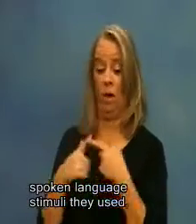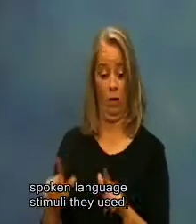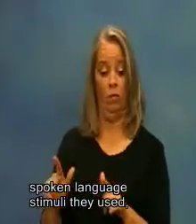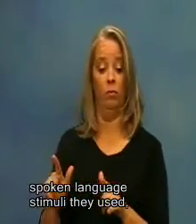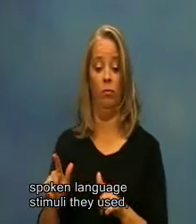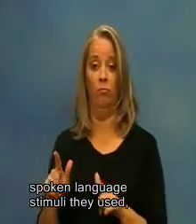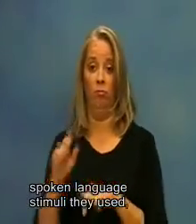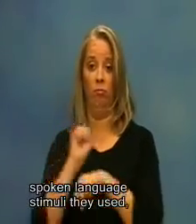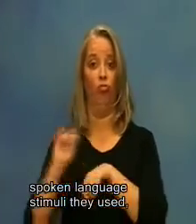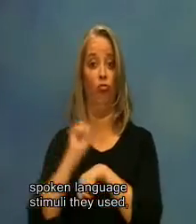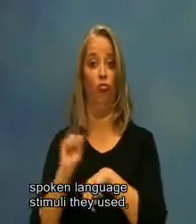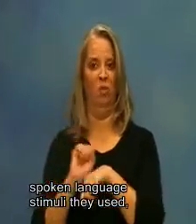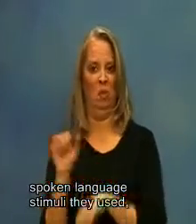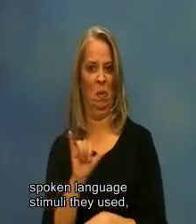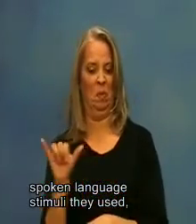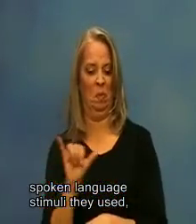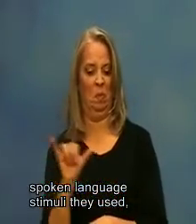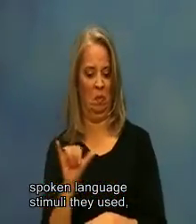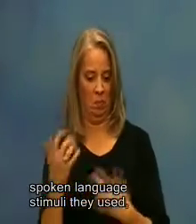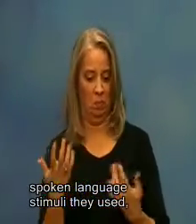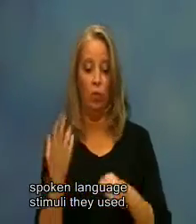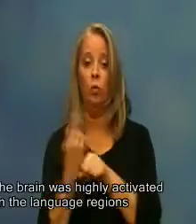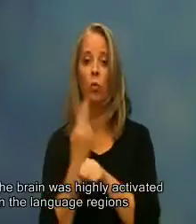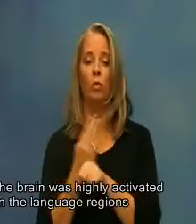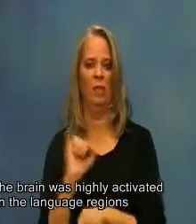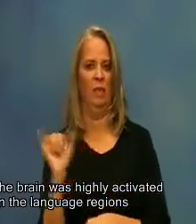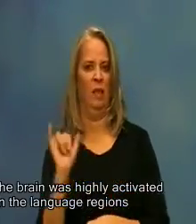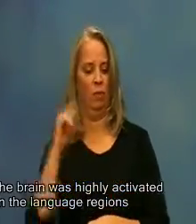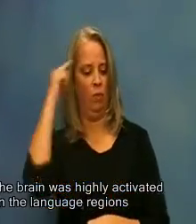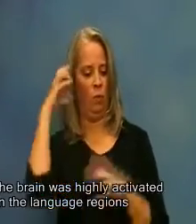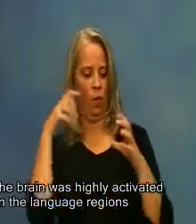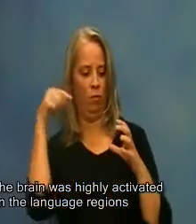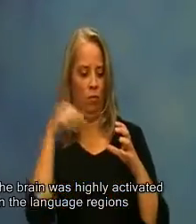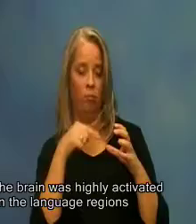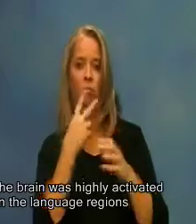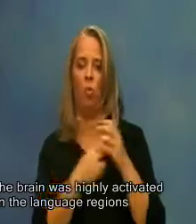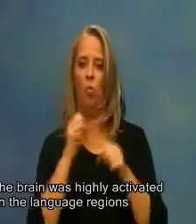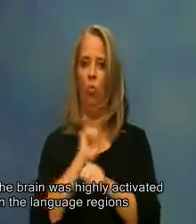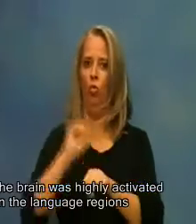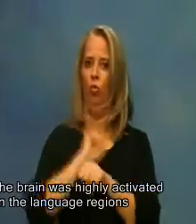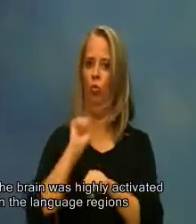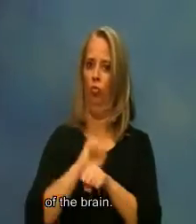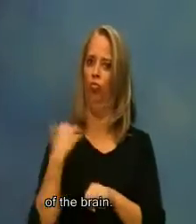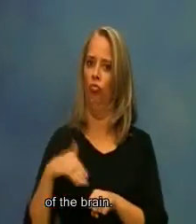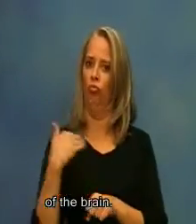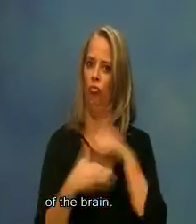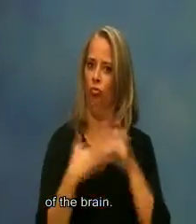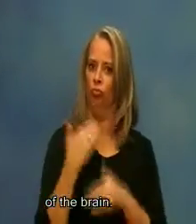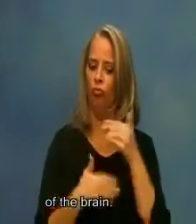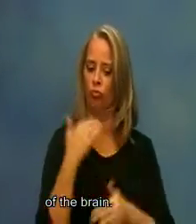spoken language stimuli they used, the brain was highly activated in the language regions of the